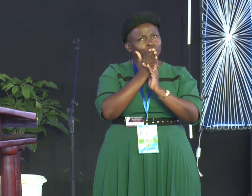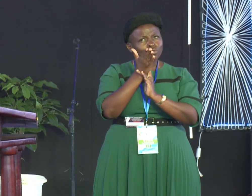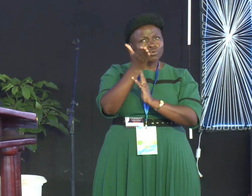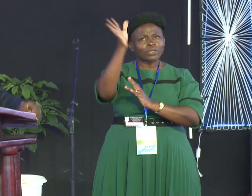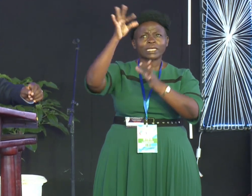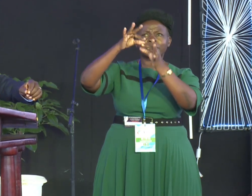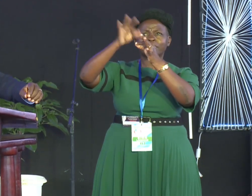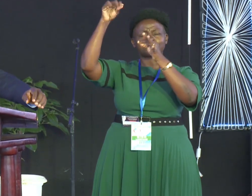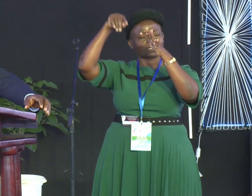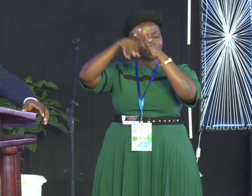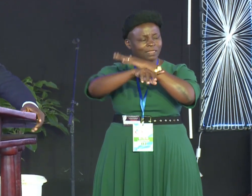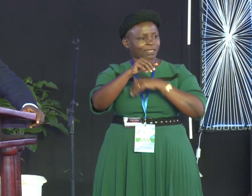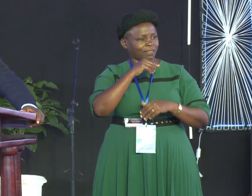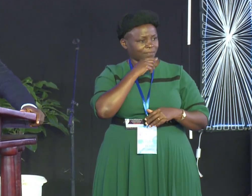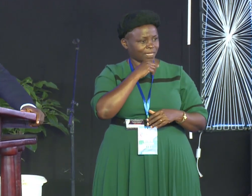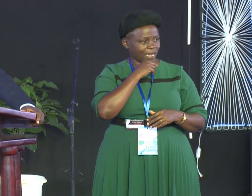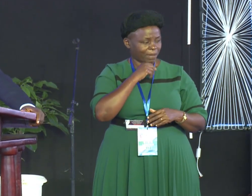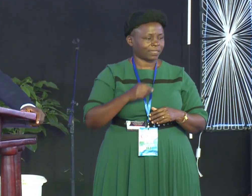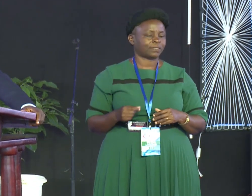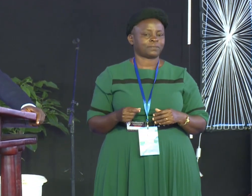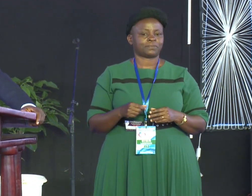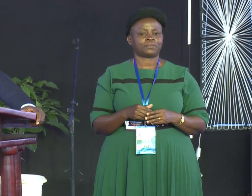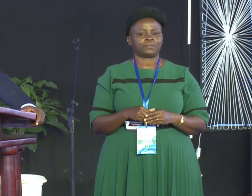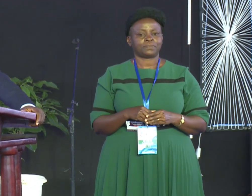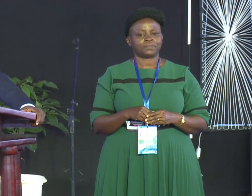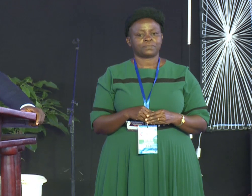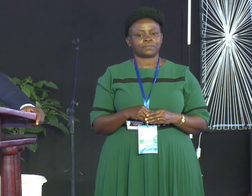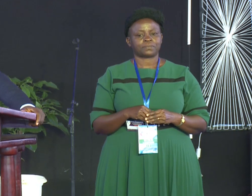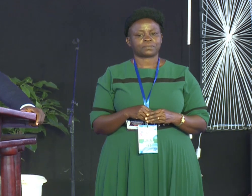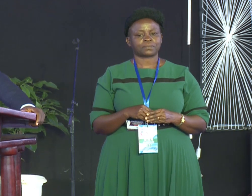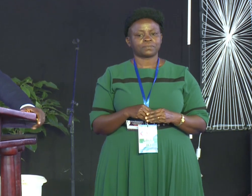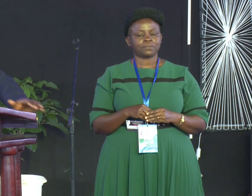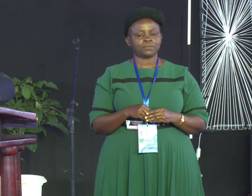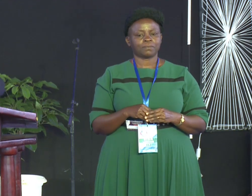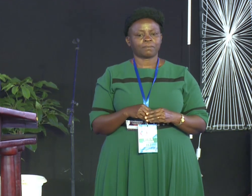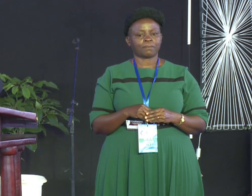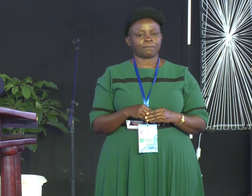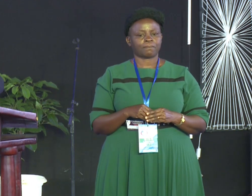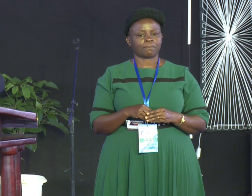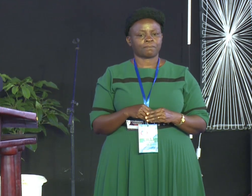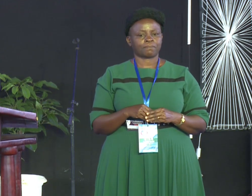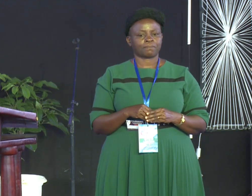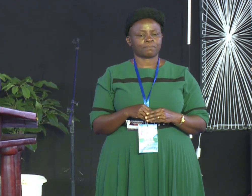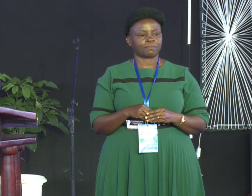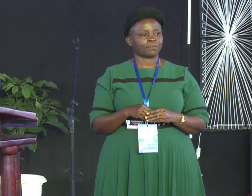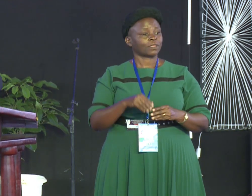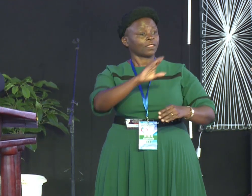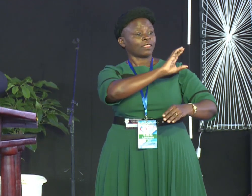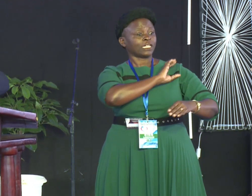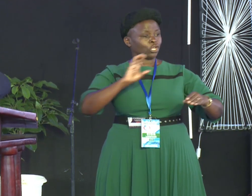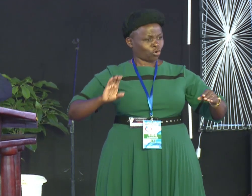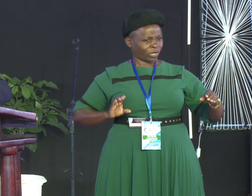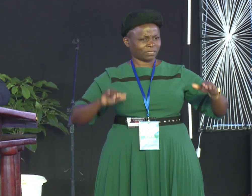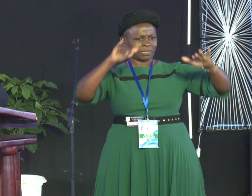man. Abawe mmwe ng'obugagga bw'ekitiibwa kye bwe buli, okunywezebwa mu mwoyo gwe mu muntu ow'omunda. That Christ may